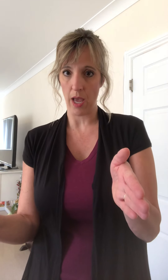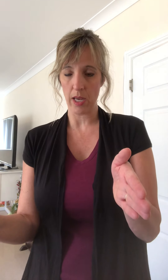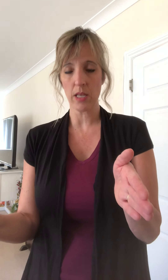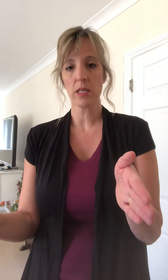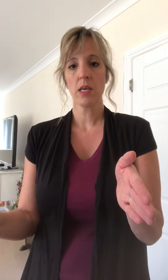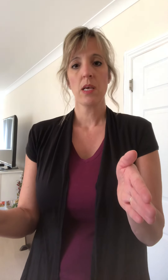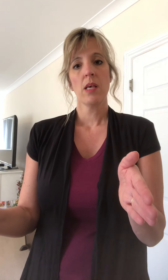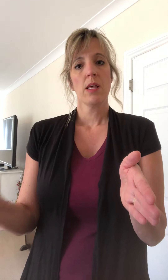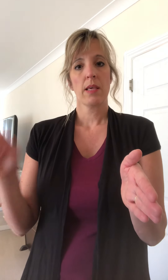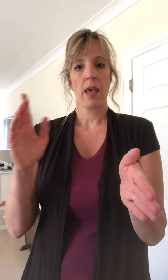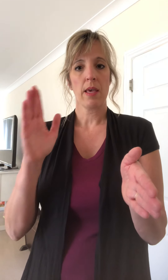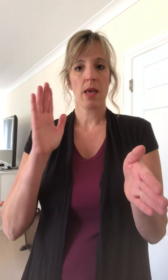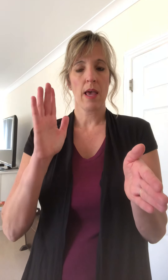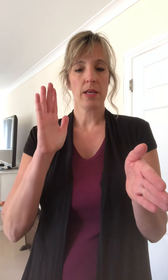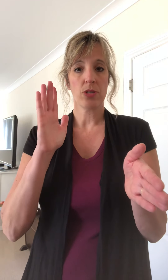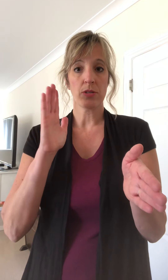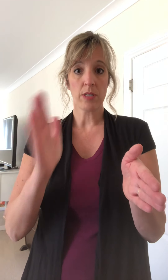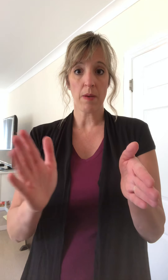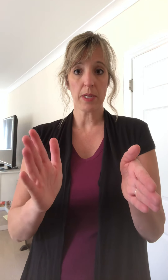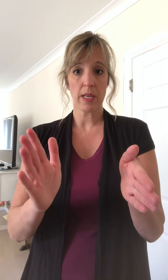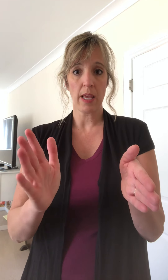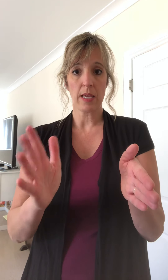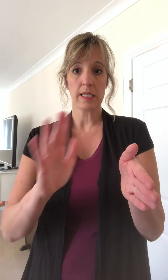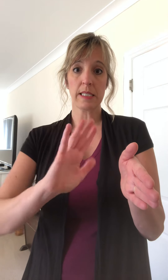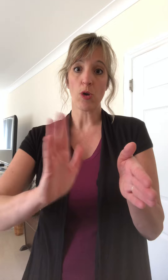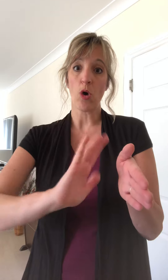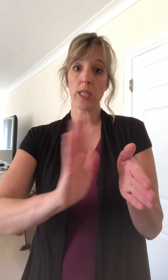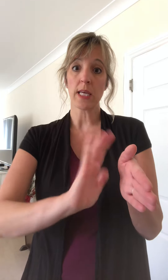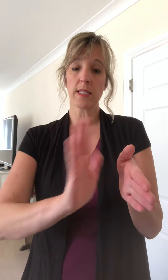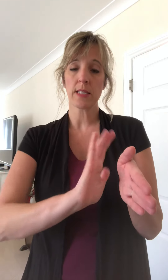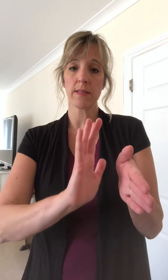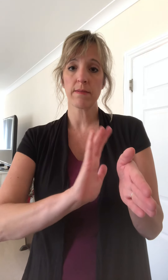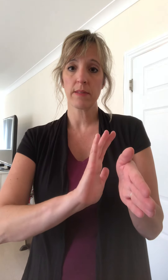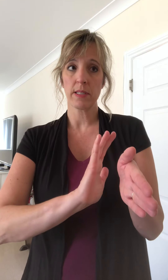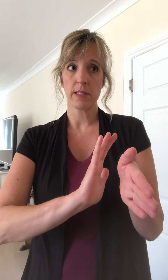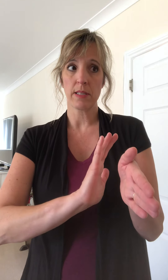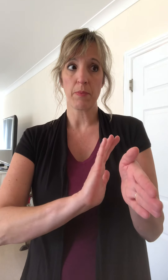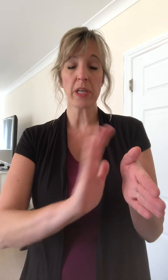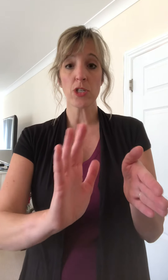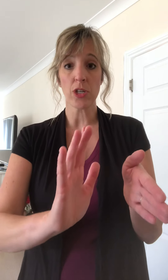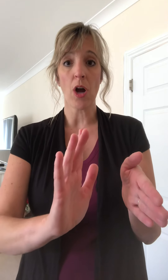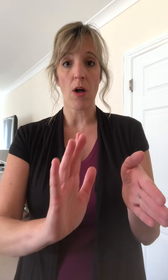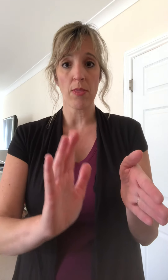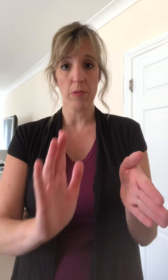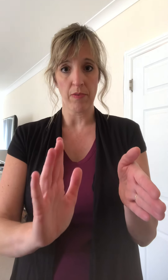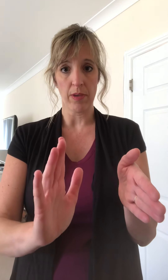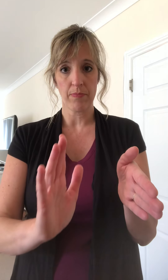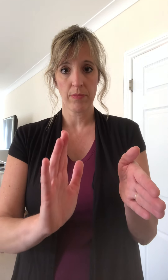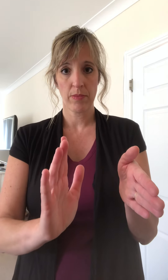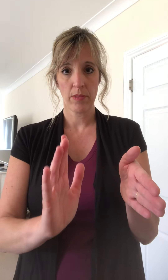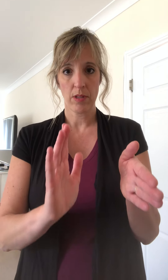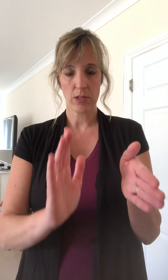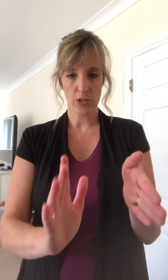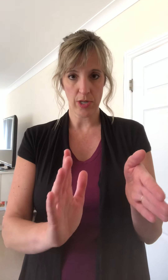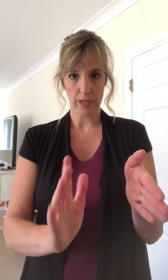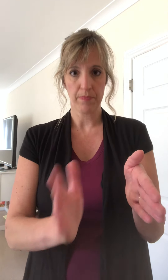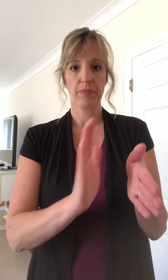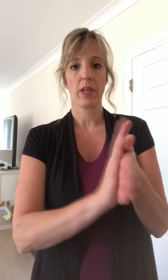side. Okay, and your dominant hand is all the picture on the movie screen.